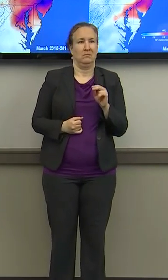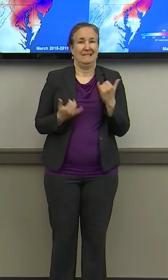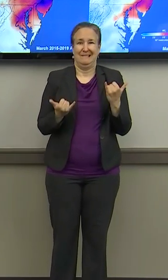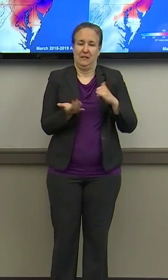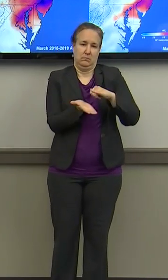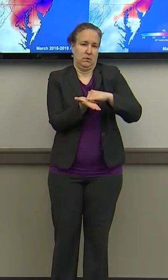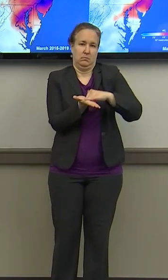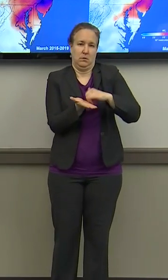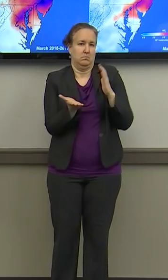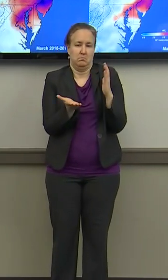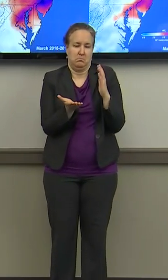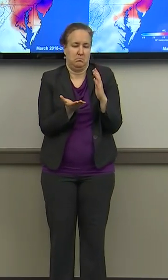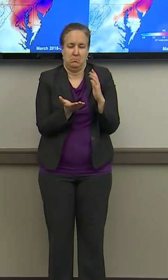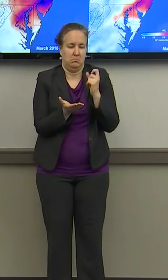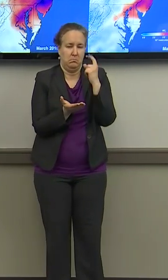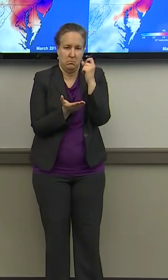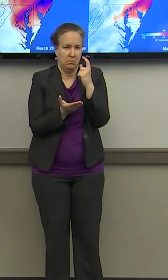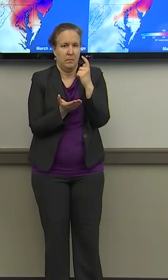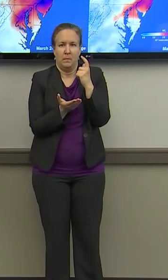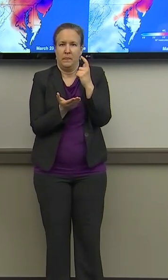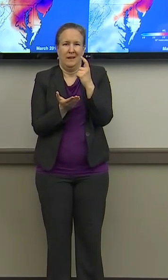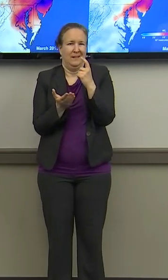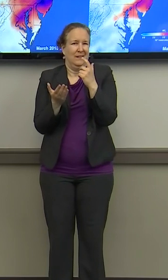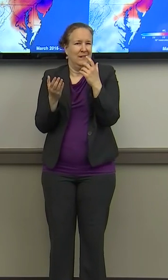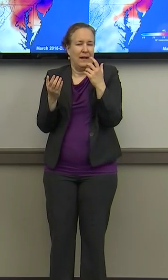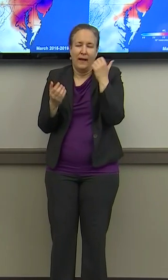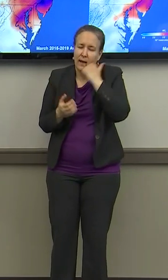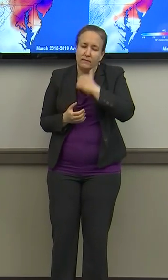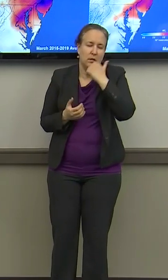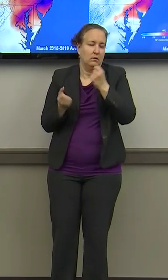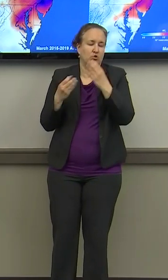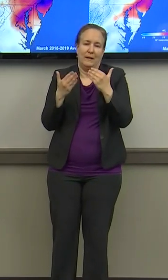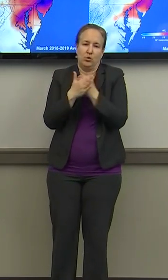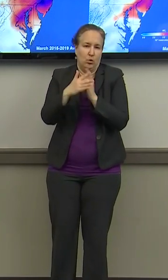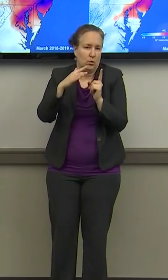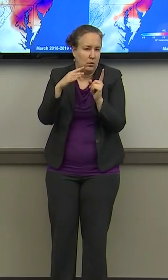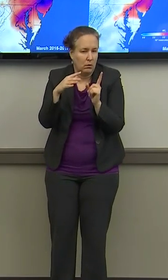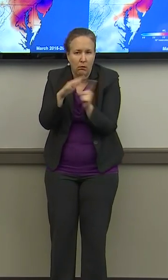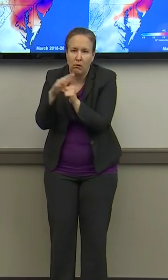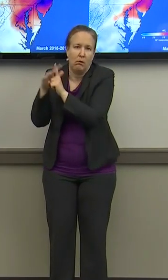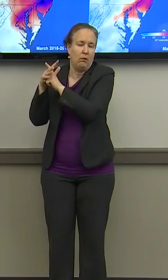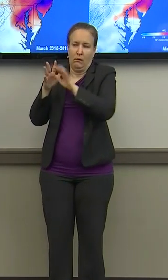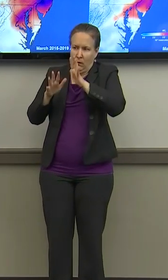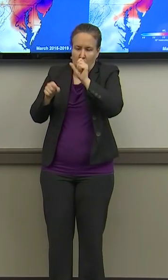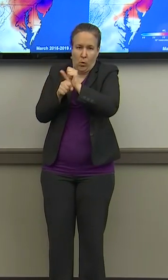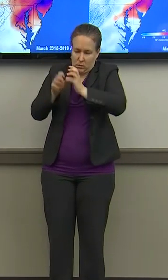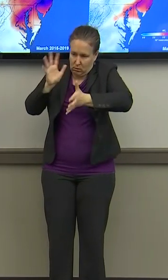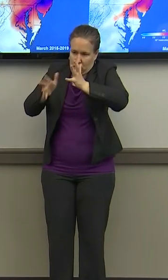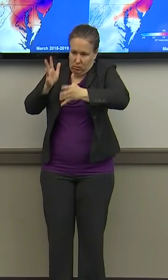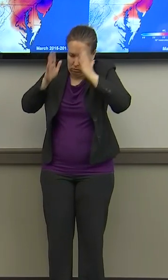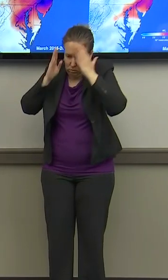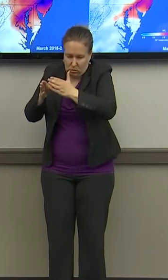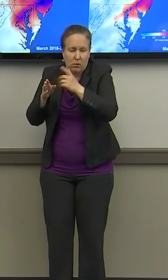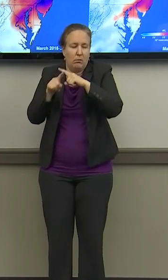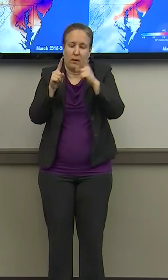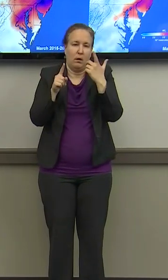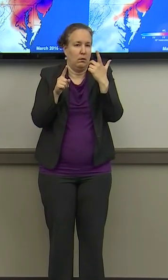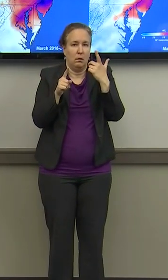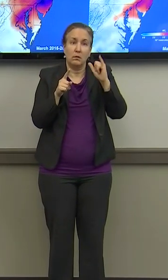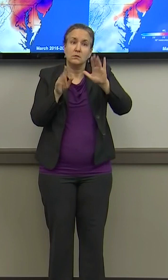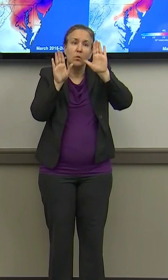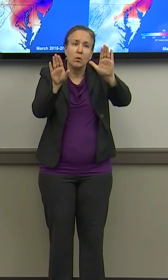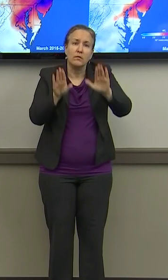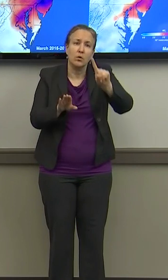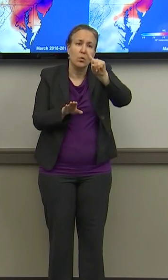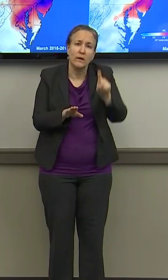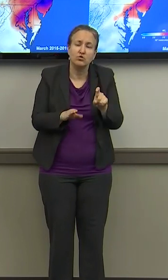right now. We still have too many new positives every single day and all the work that goes with that. But it would be a wonderful question to answer.